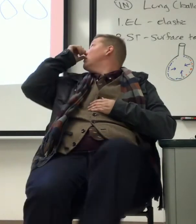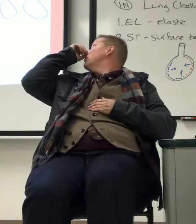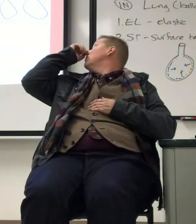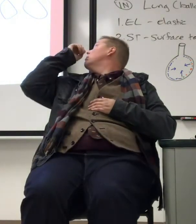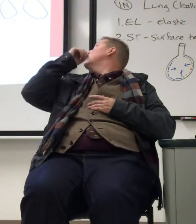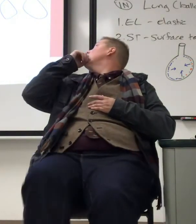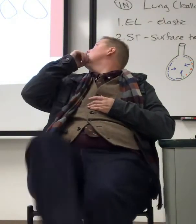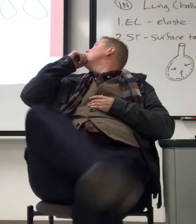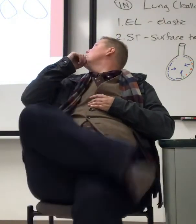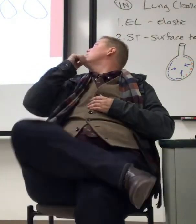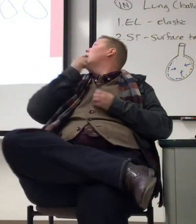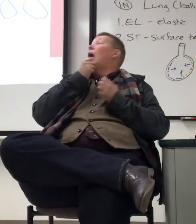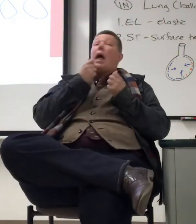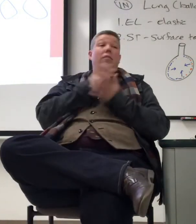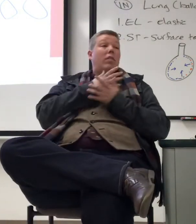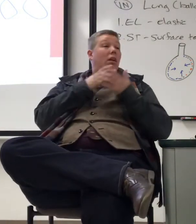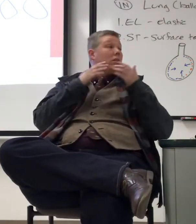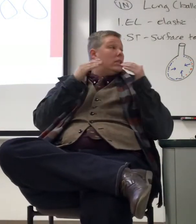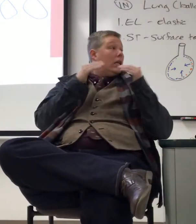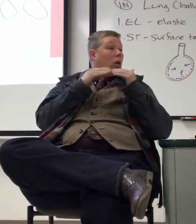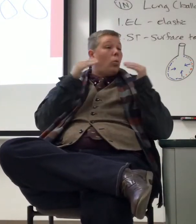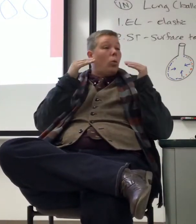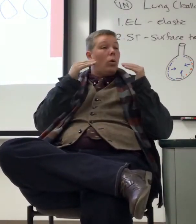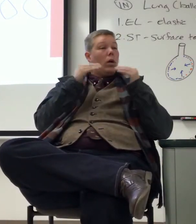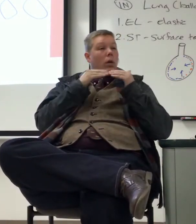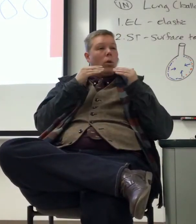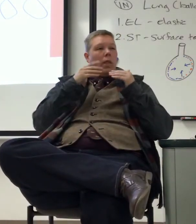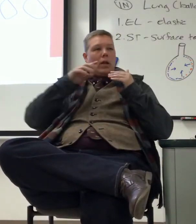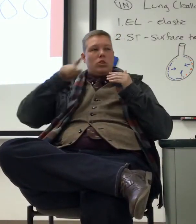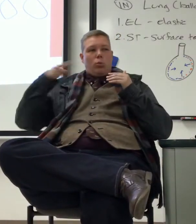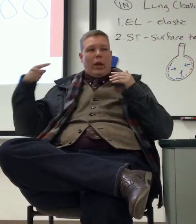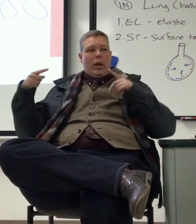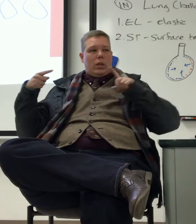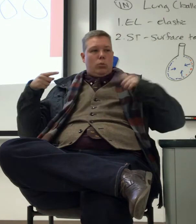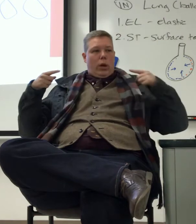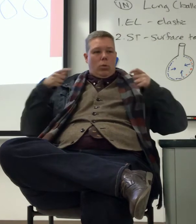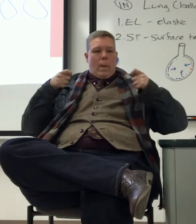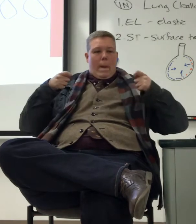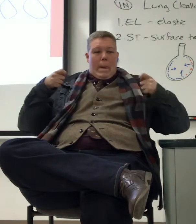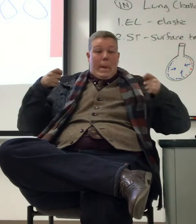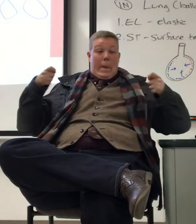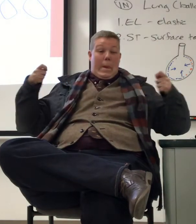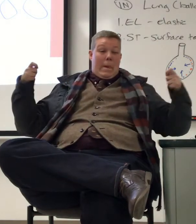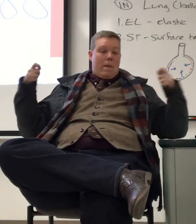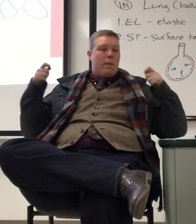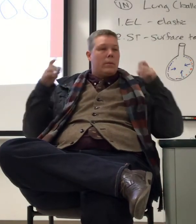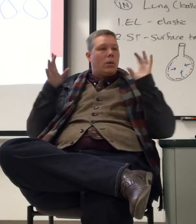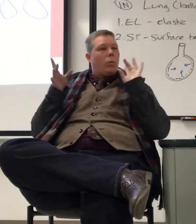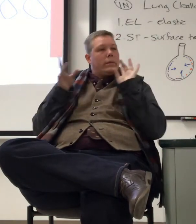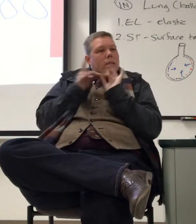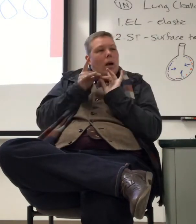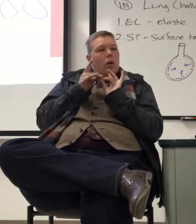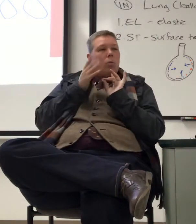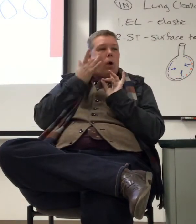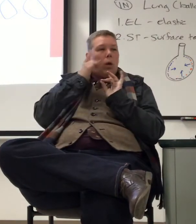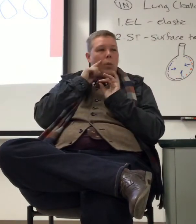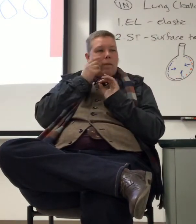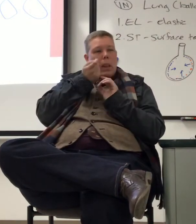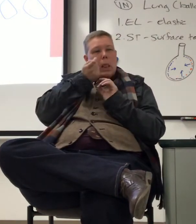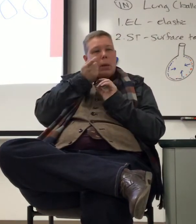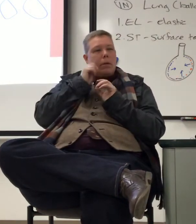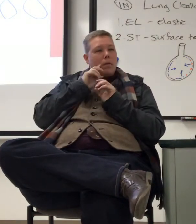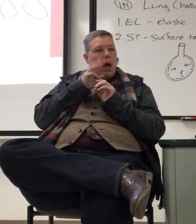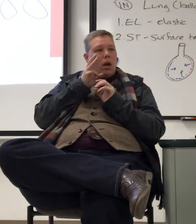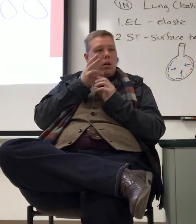harmony, the springs are pulling in opposite directions, they'll stay stuck to each other because of that little bit of fluid in the pleural